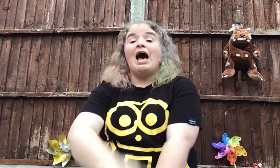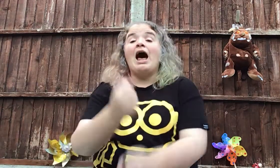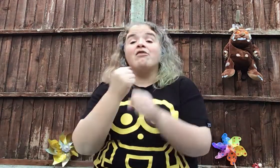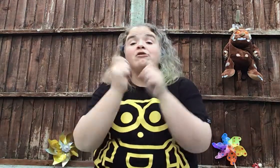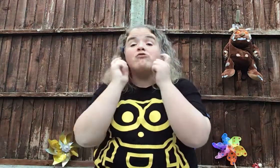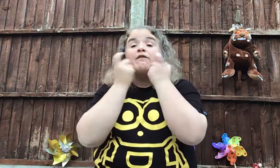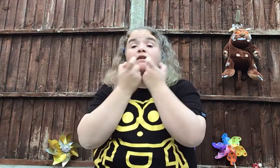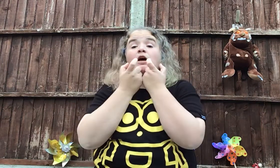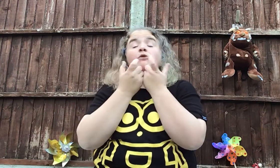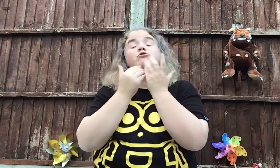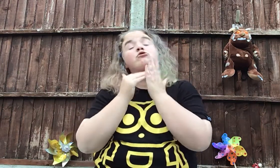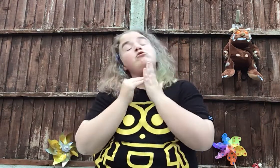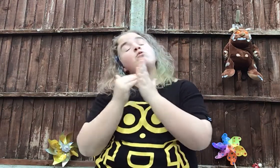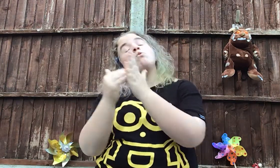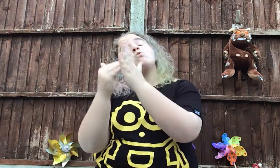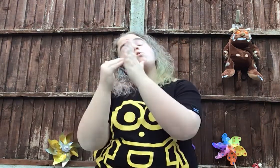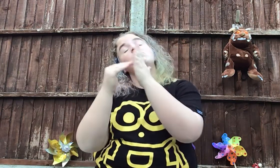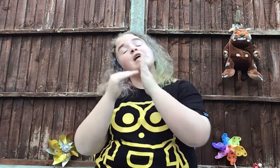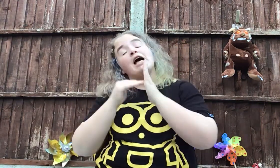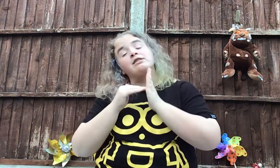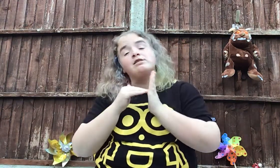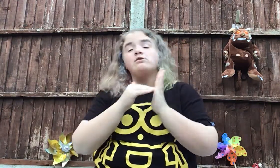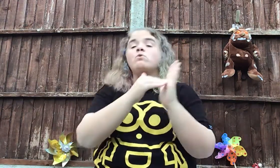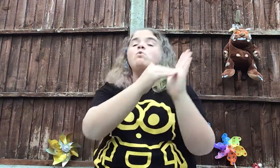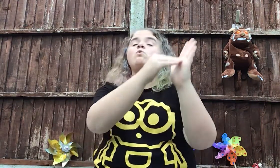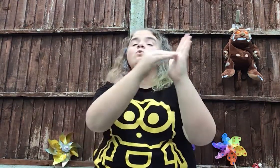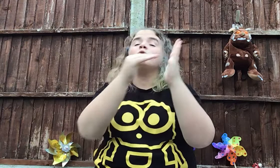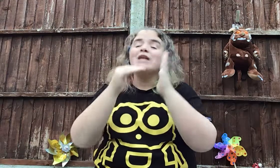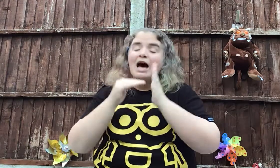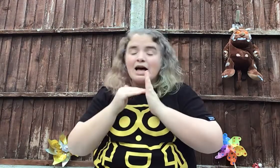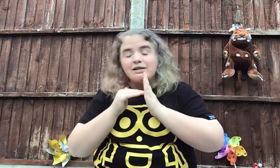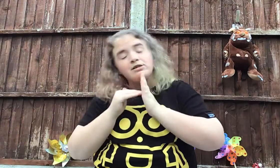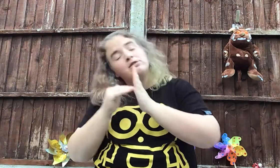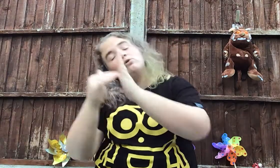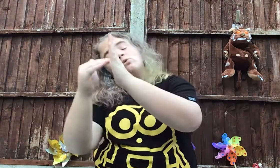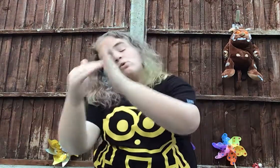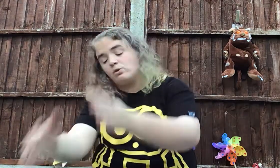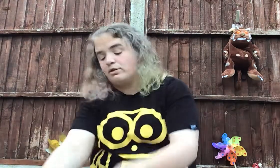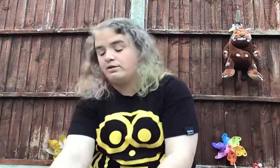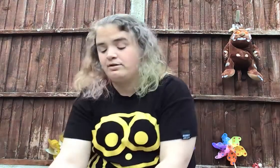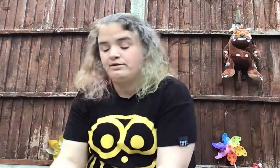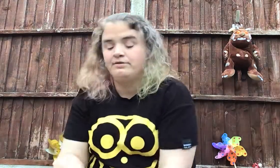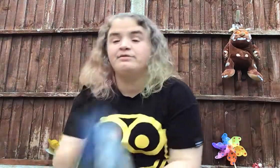And the Gruffalo snored and snored and snored.